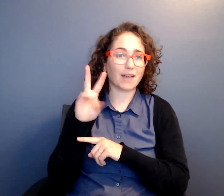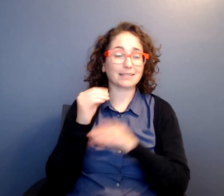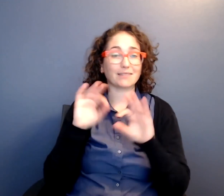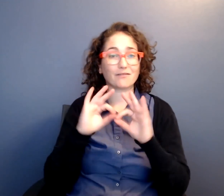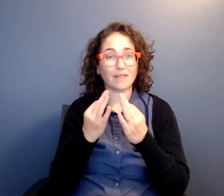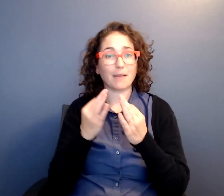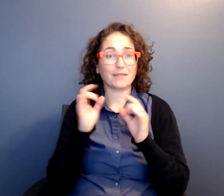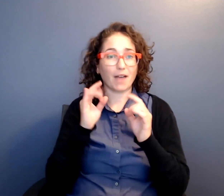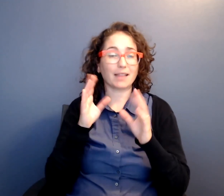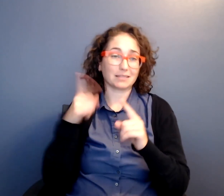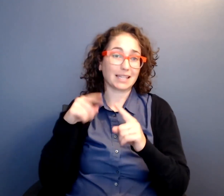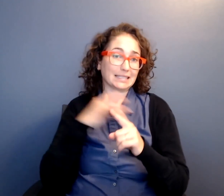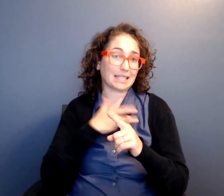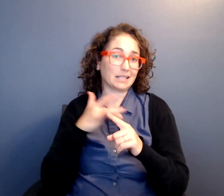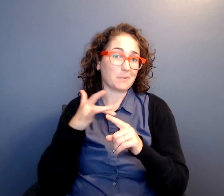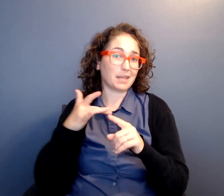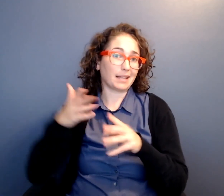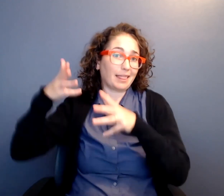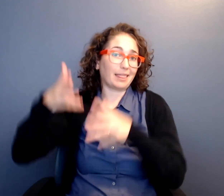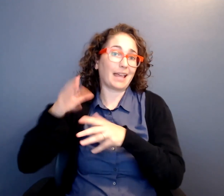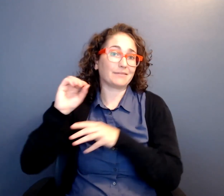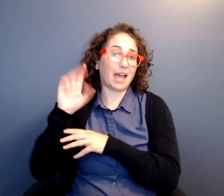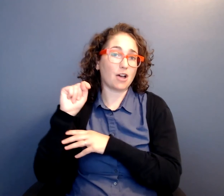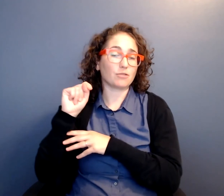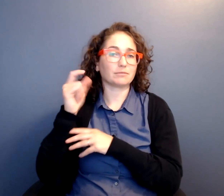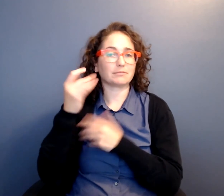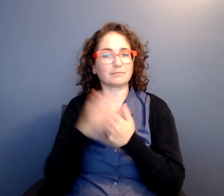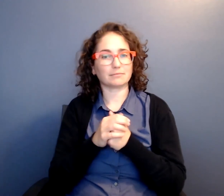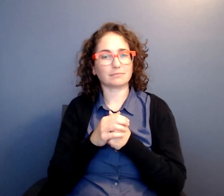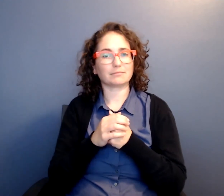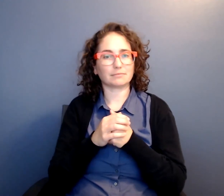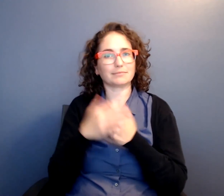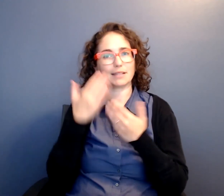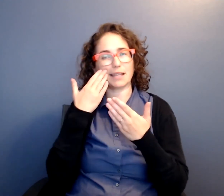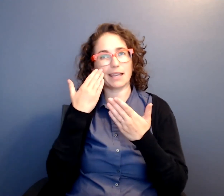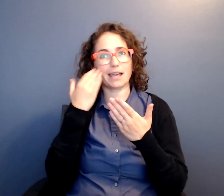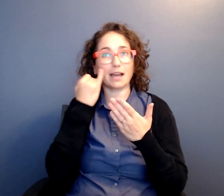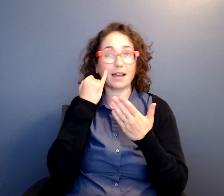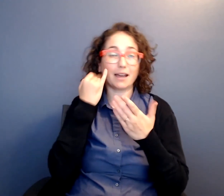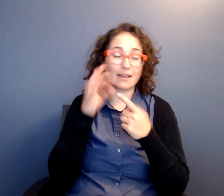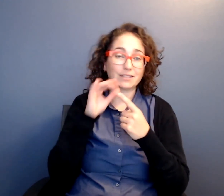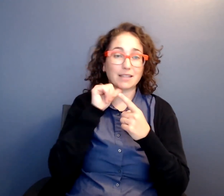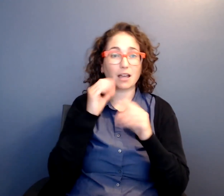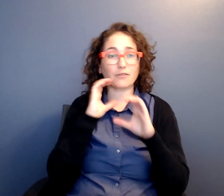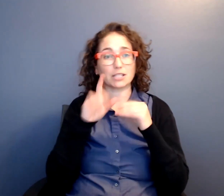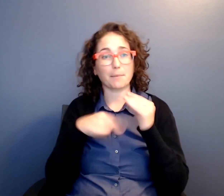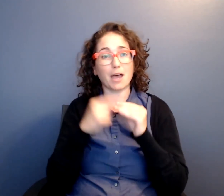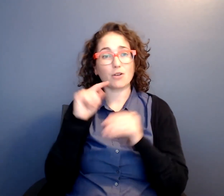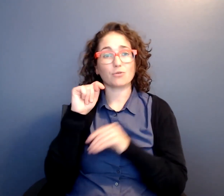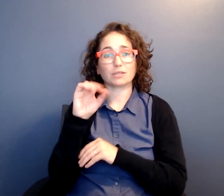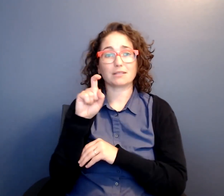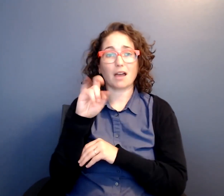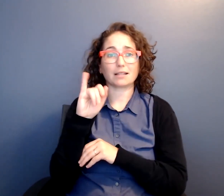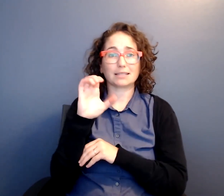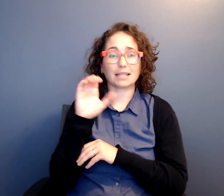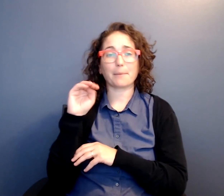they tend to be left out, unless you're having conversations about toxic masculinity. But we center their experiences and the